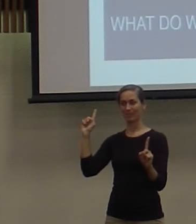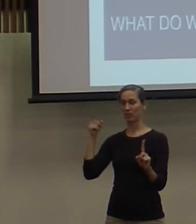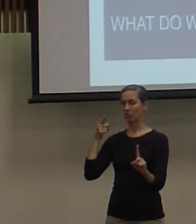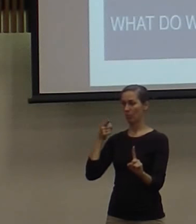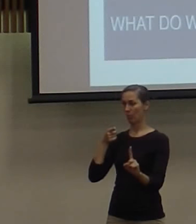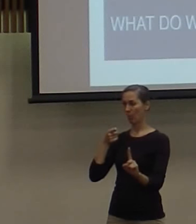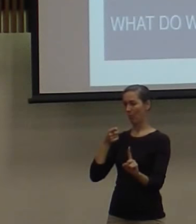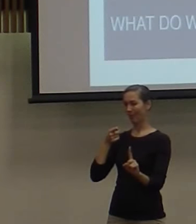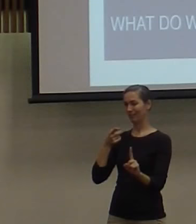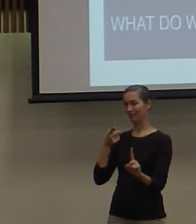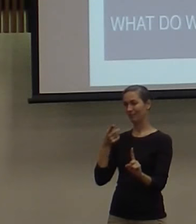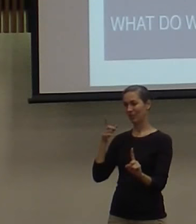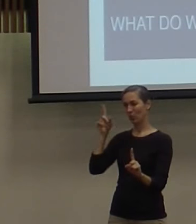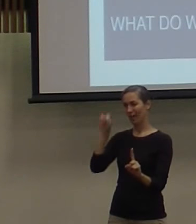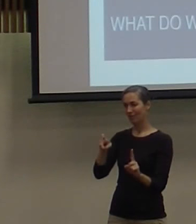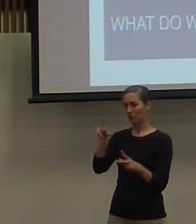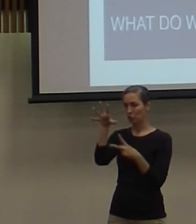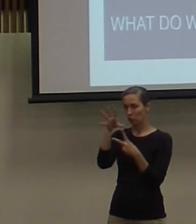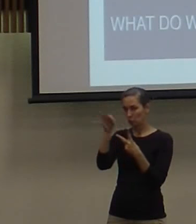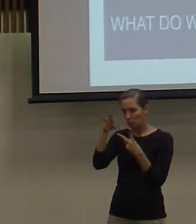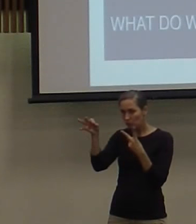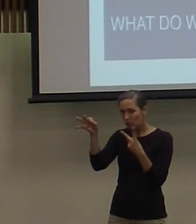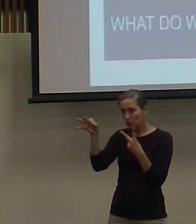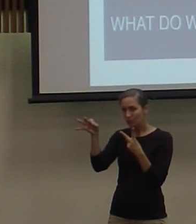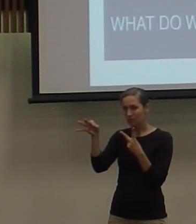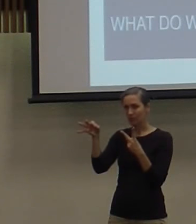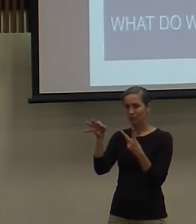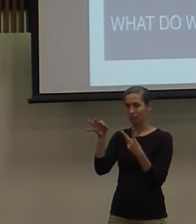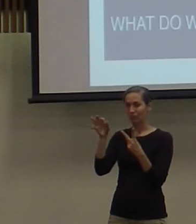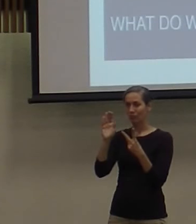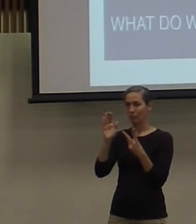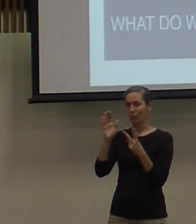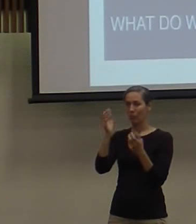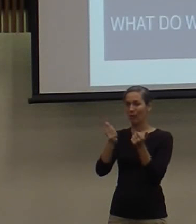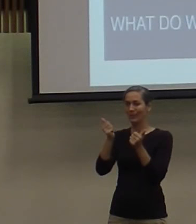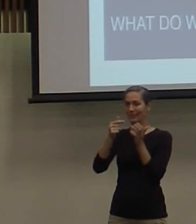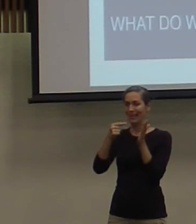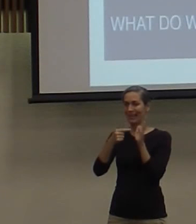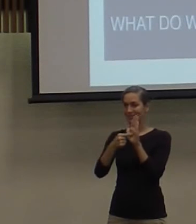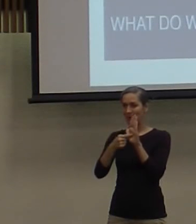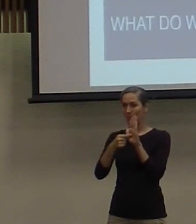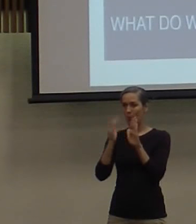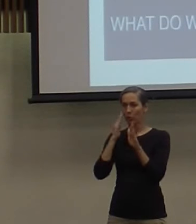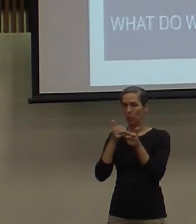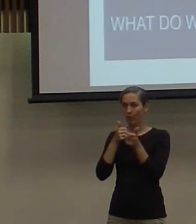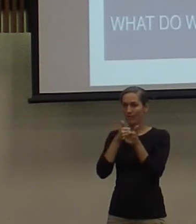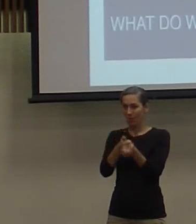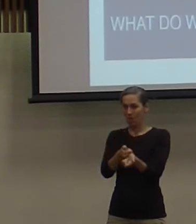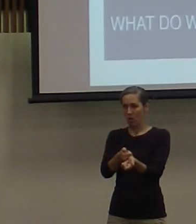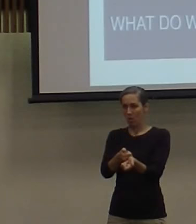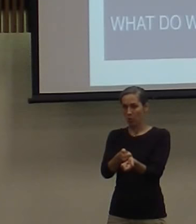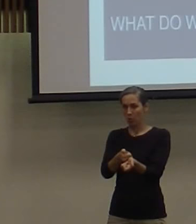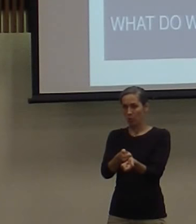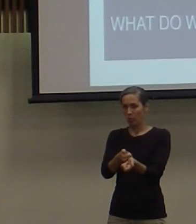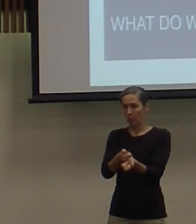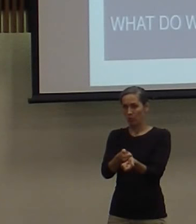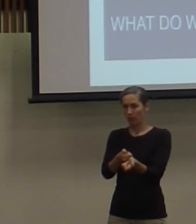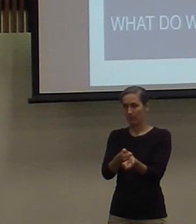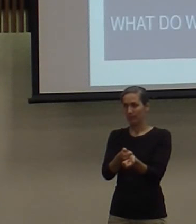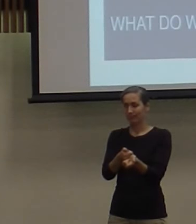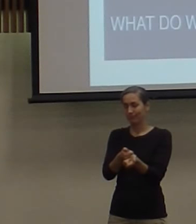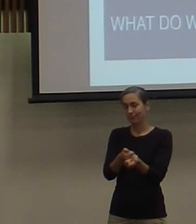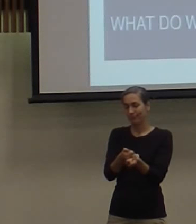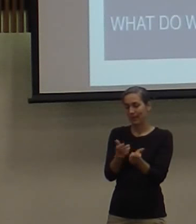is, you have to choose the example that you have to live with, because of the Bible says